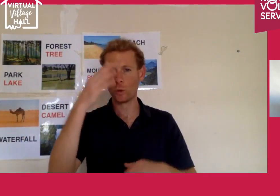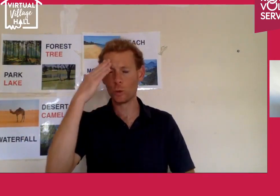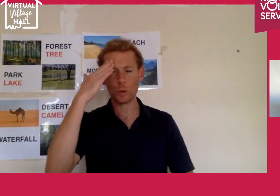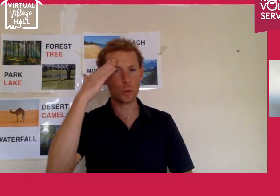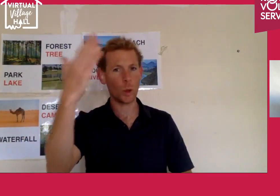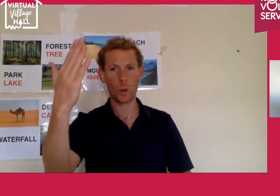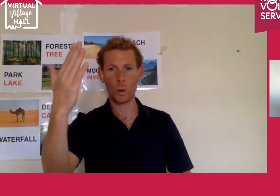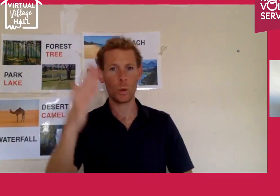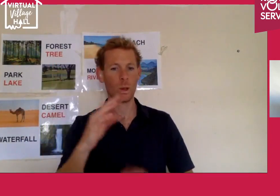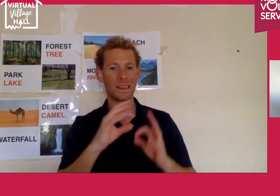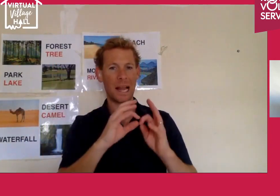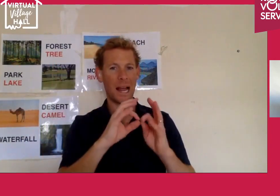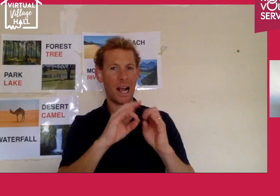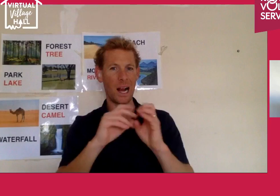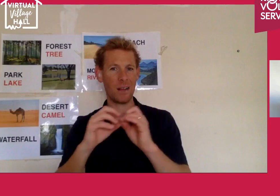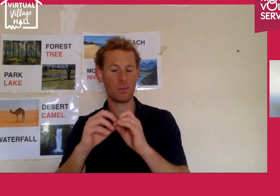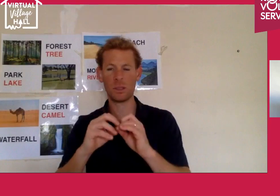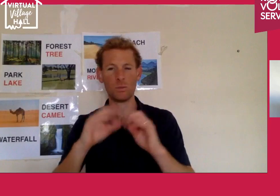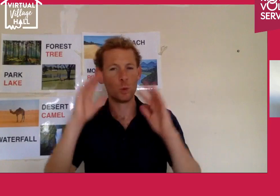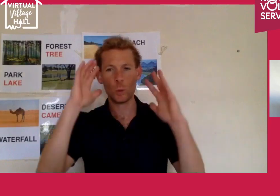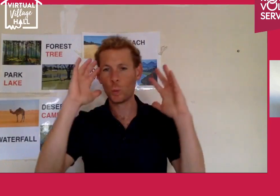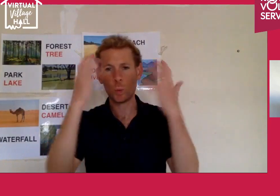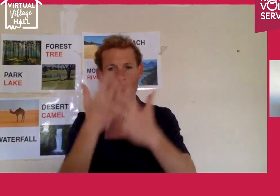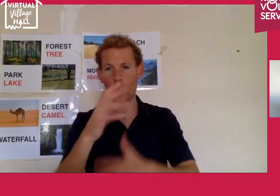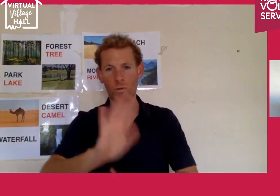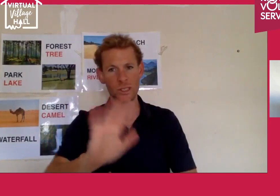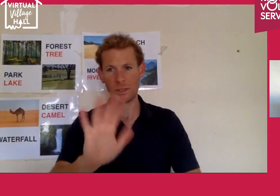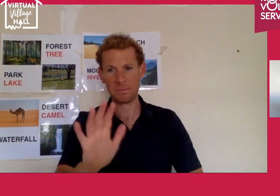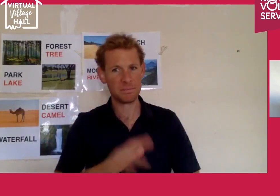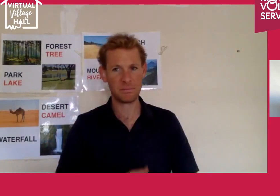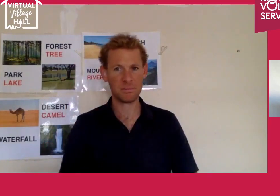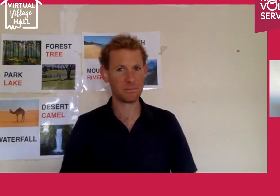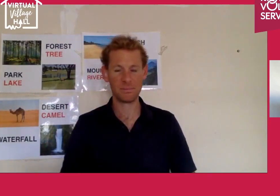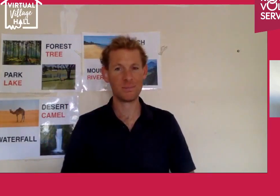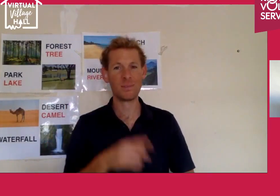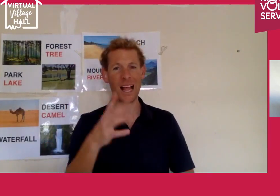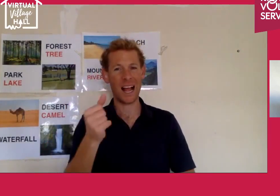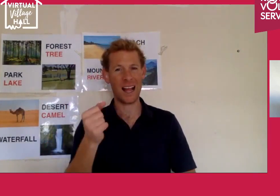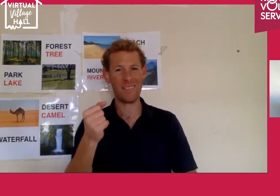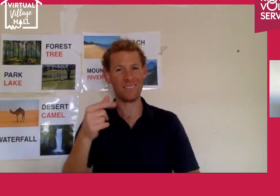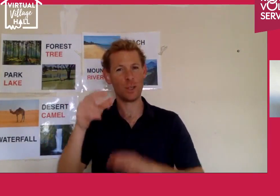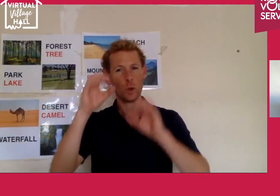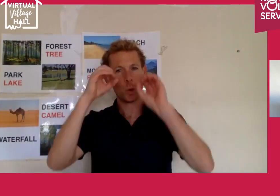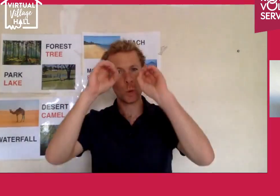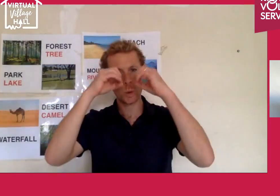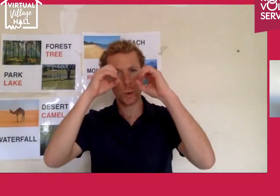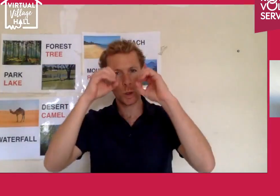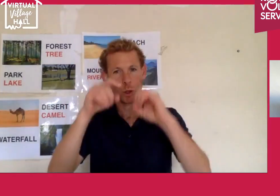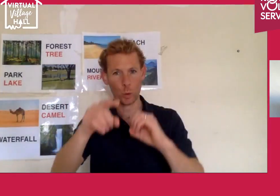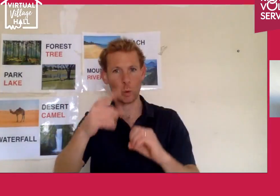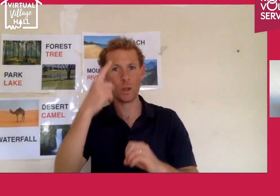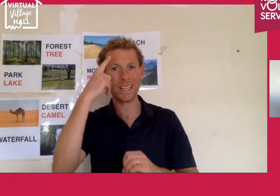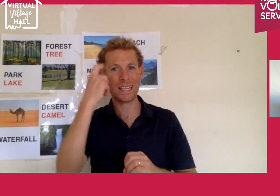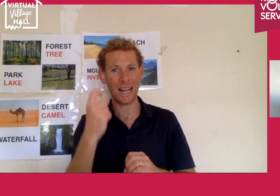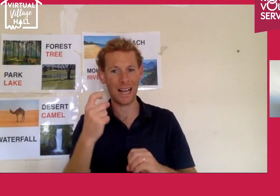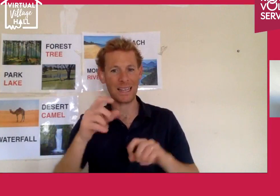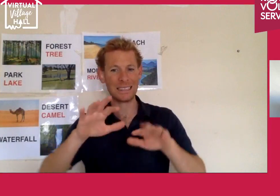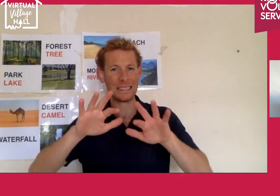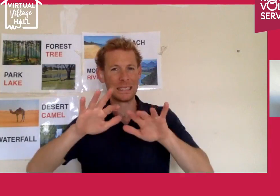And if you don't know how to spell out the name, don't be concerned about that for the time being. That you can Google